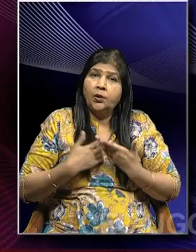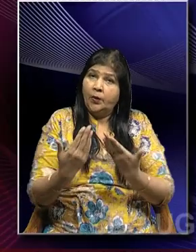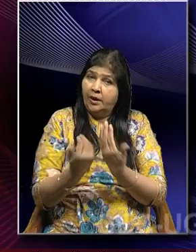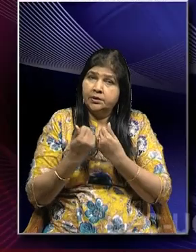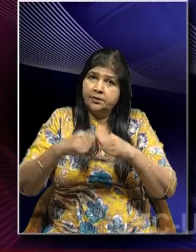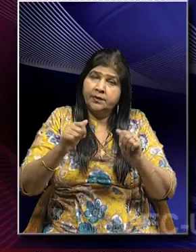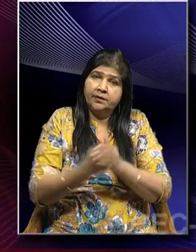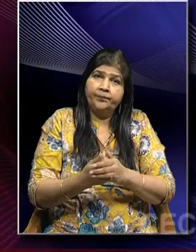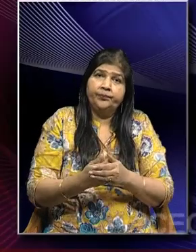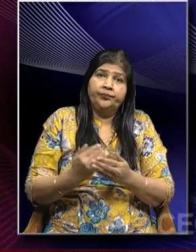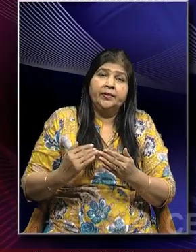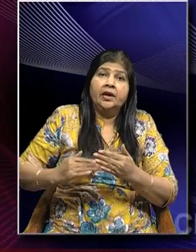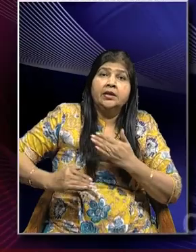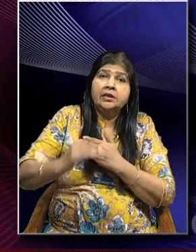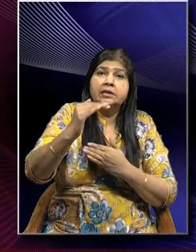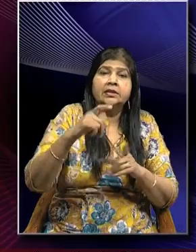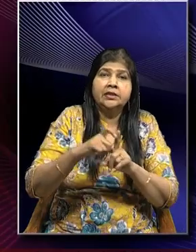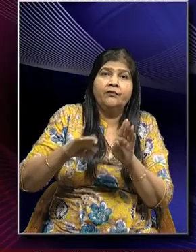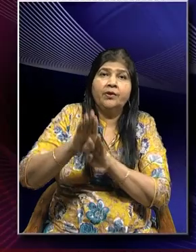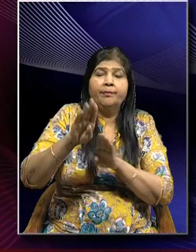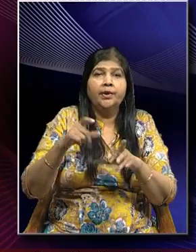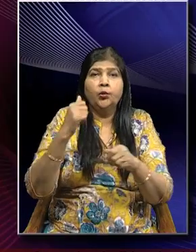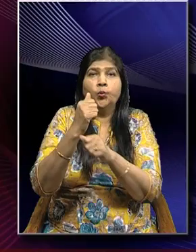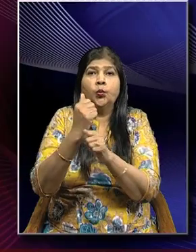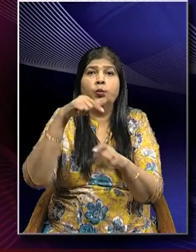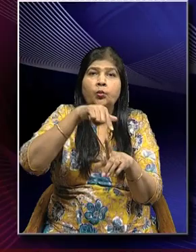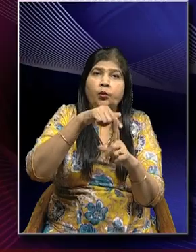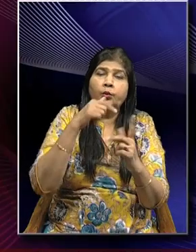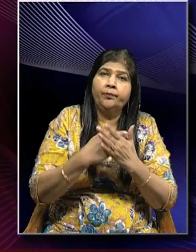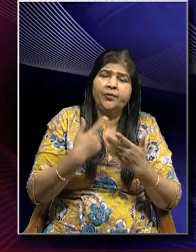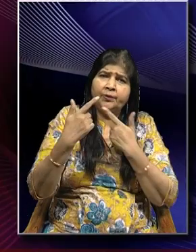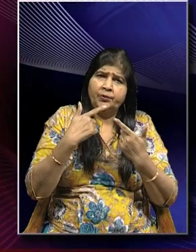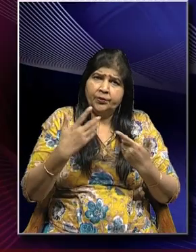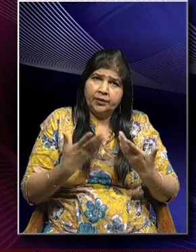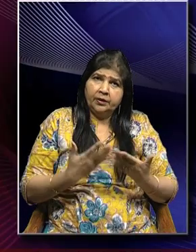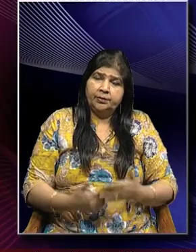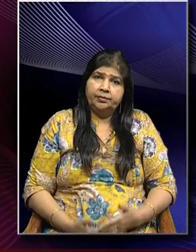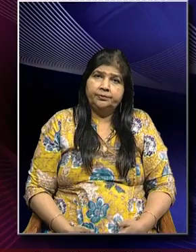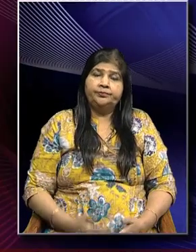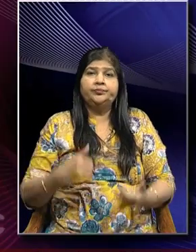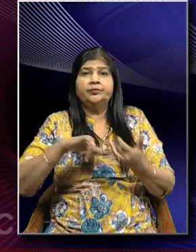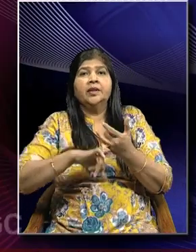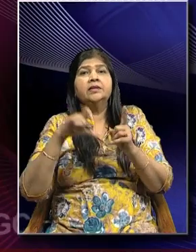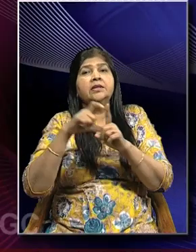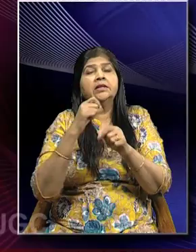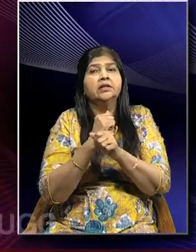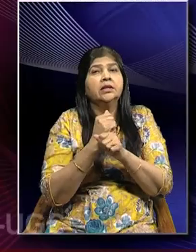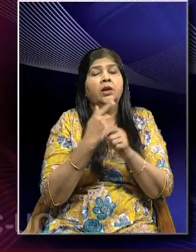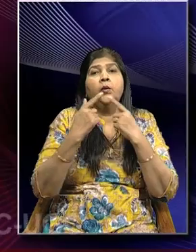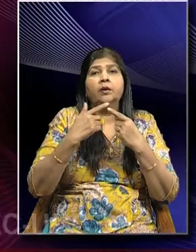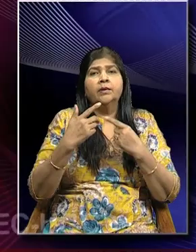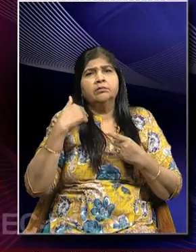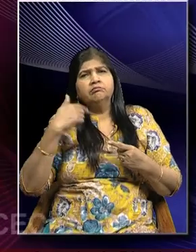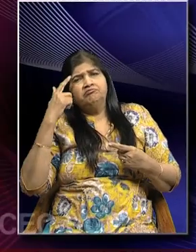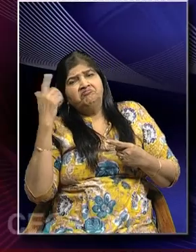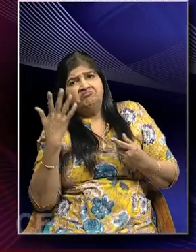achieving these sustainable development goals. And when I am talking about SDGs, you must be thinking that